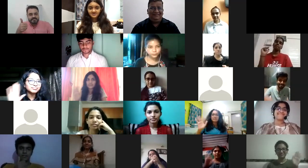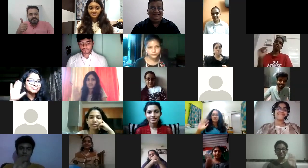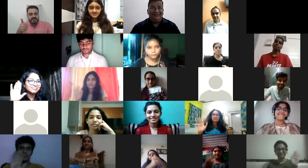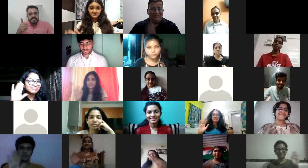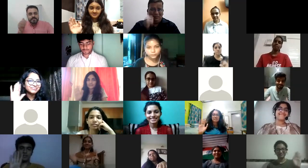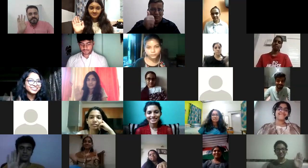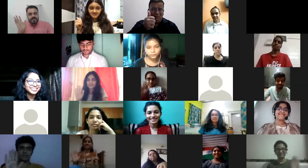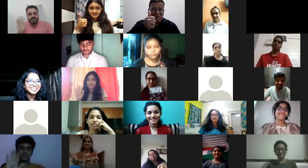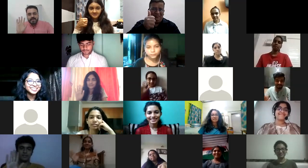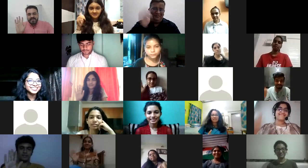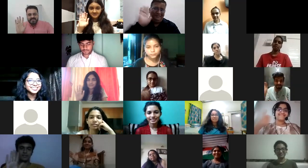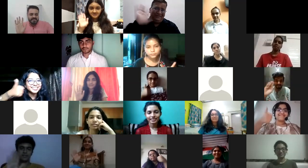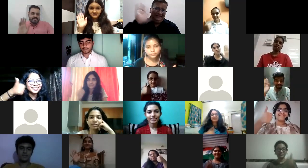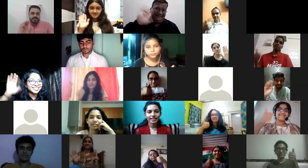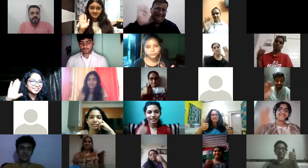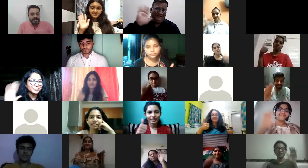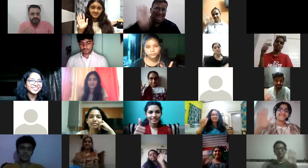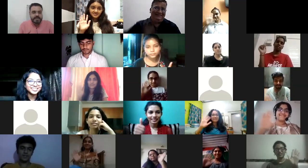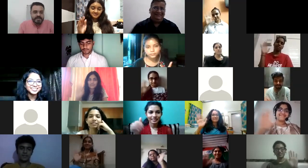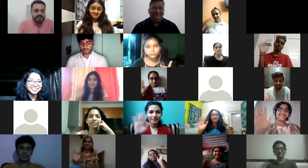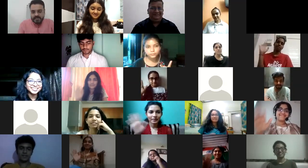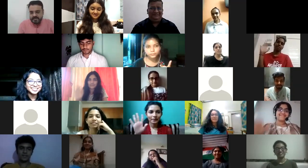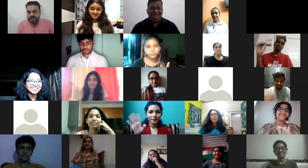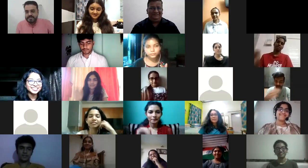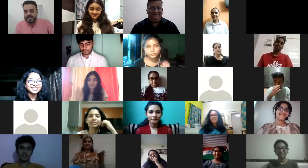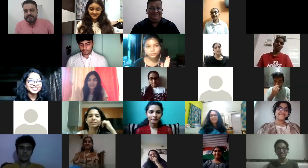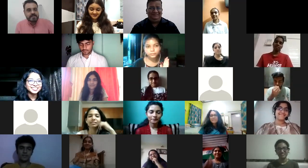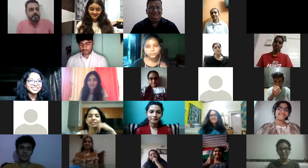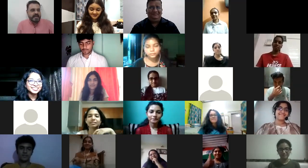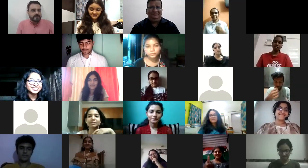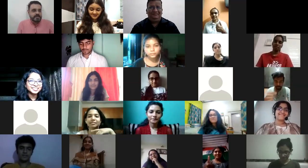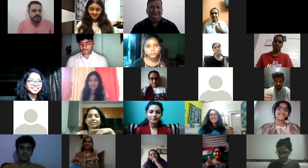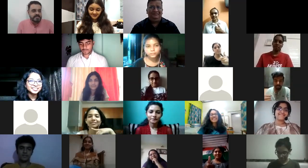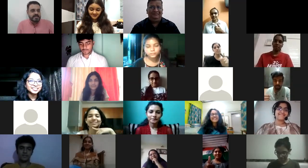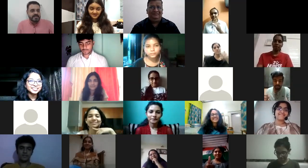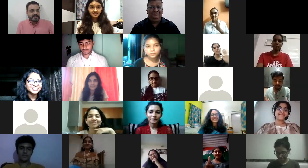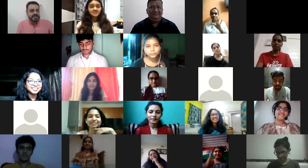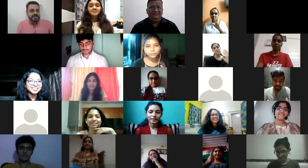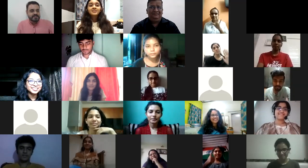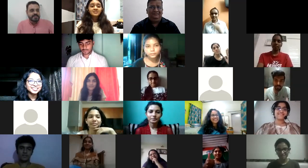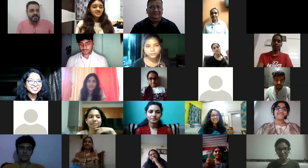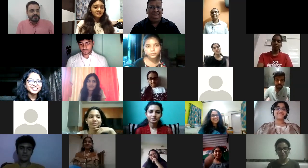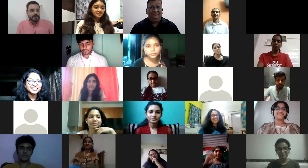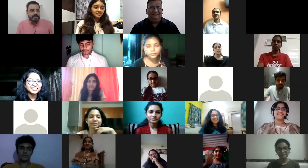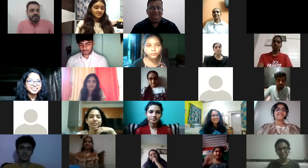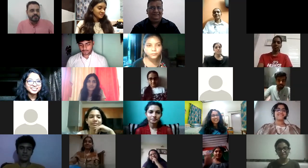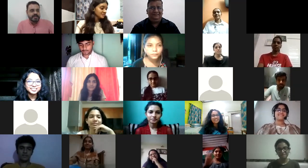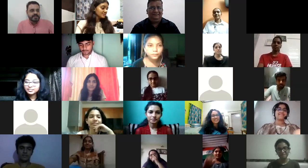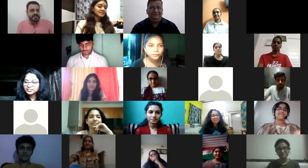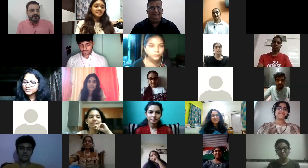This is good and this is bye. Not that we mean it. We still have some more time. Mansi, we have some more time left, right? Yes,